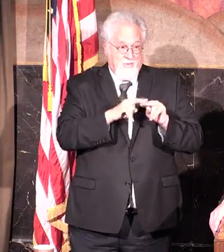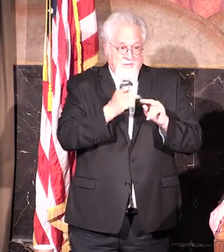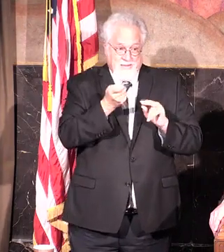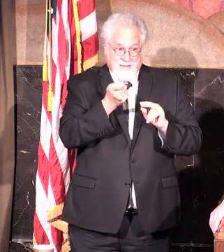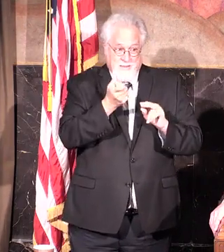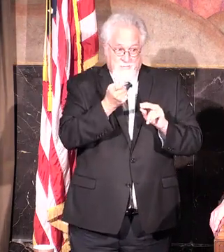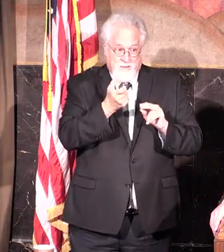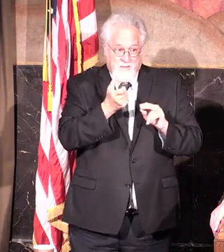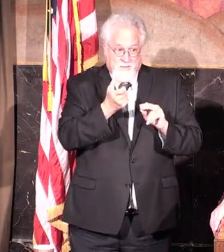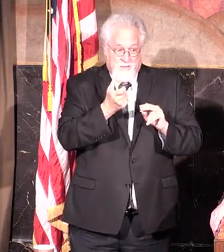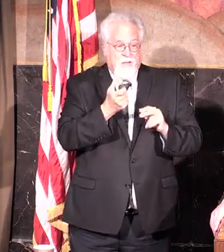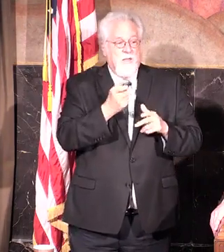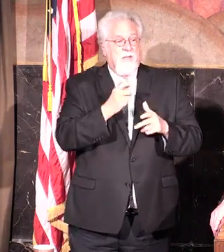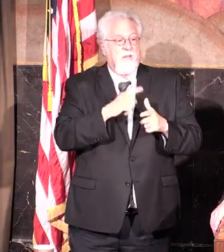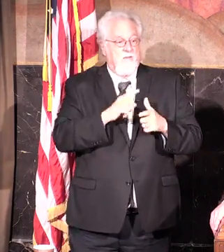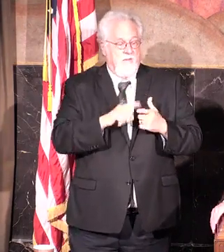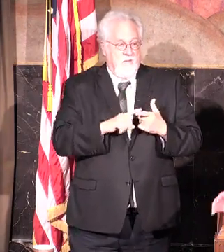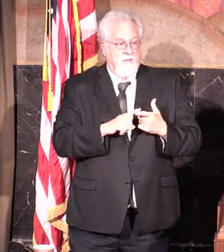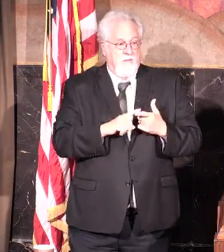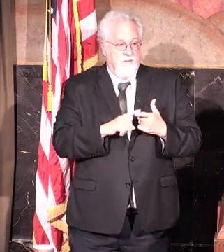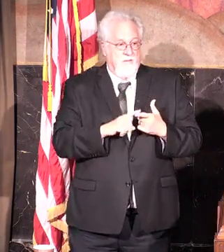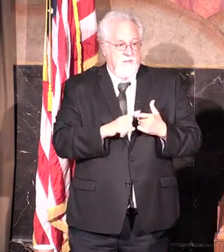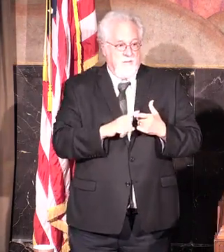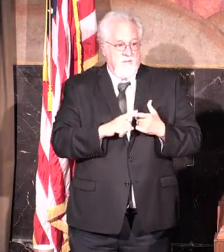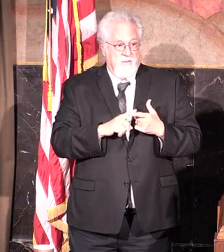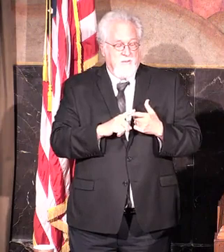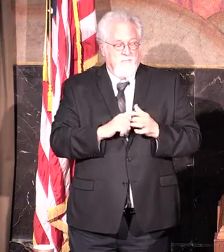amount, then they're saying